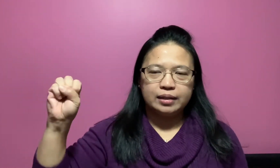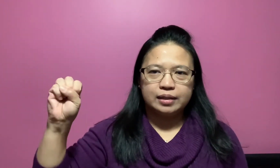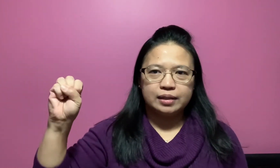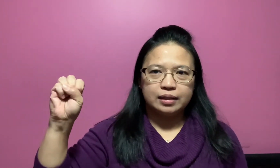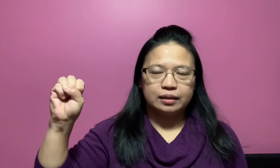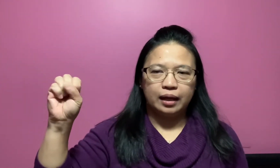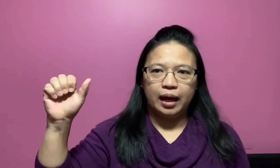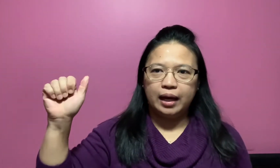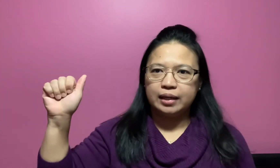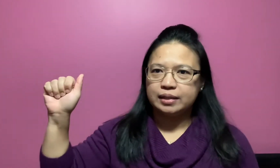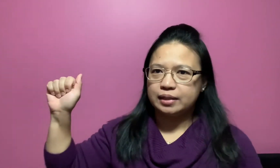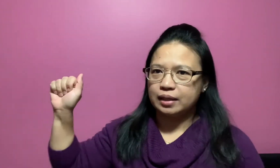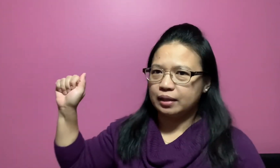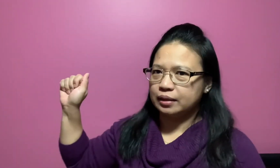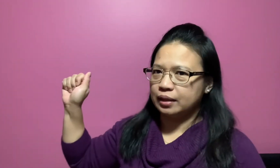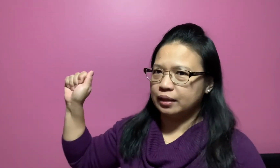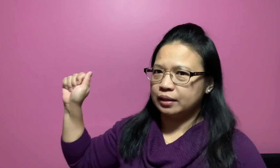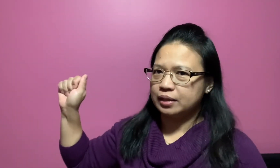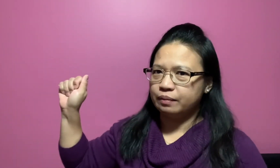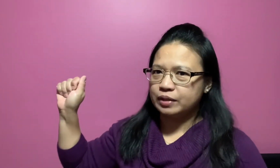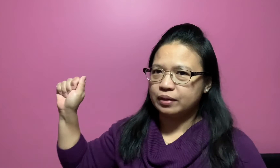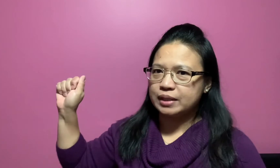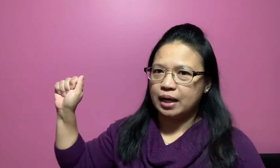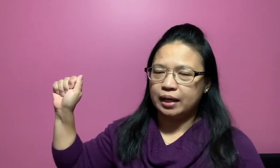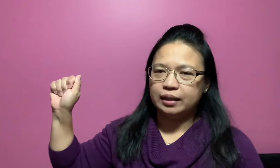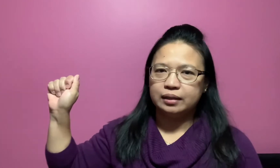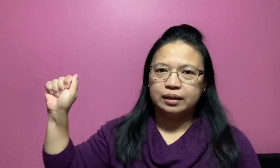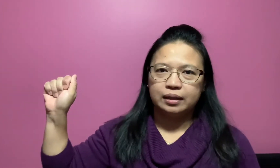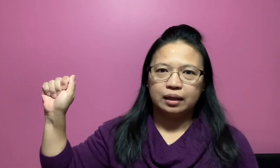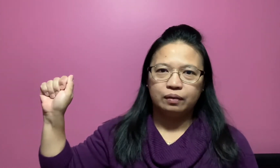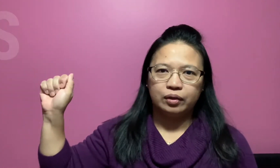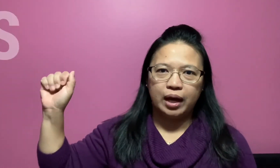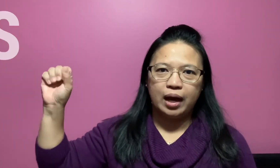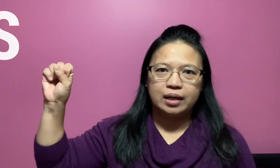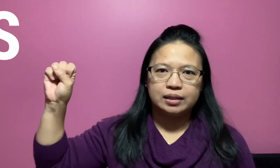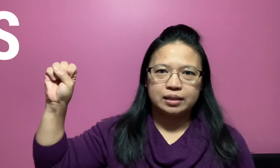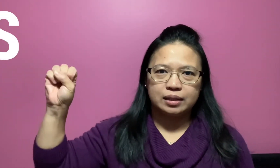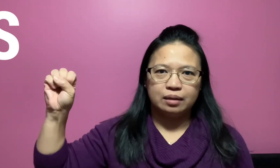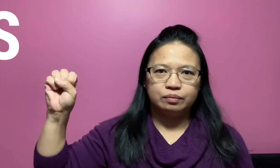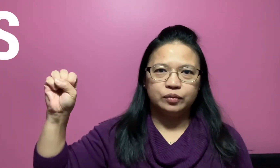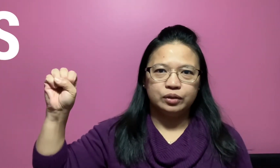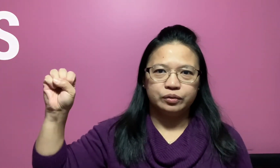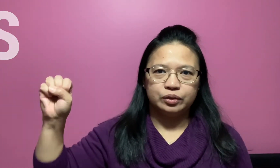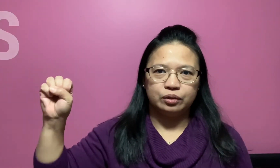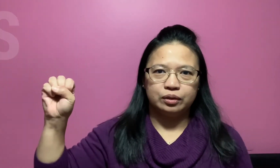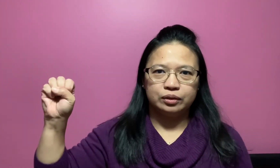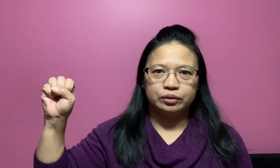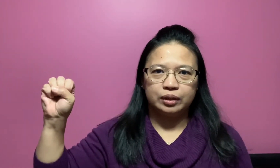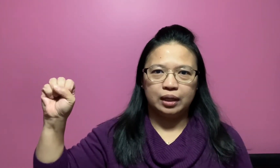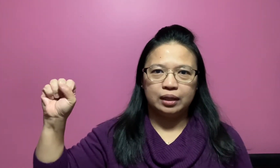S. A is the thumb is on the side. Now on S, the thumb would go onto the